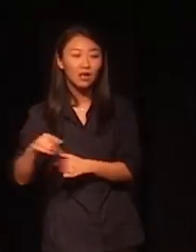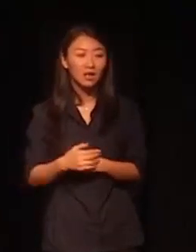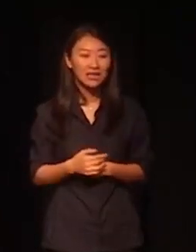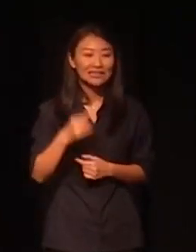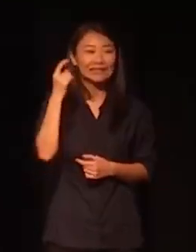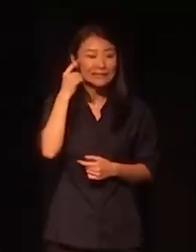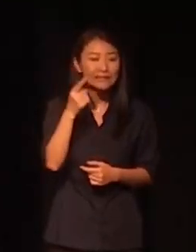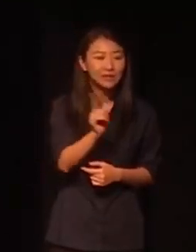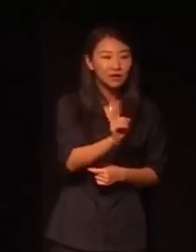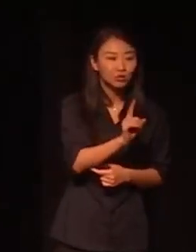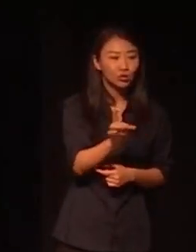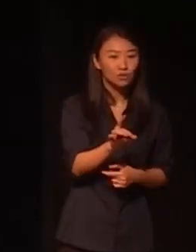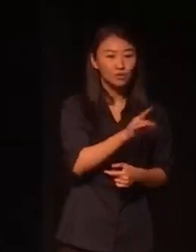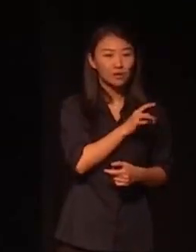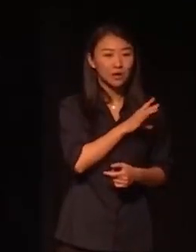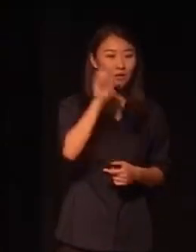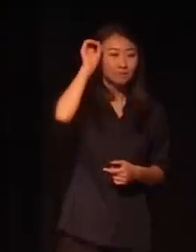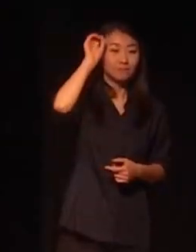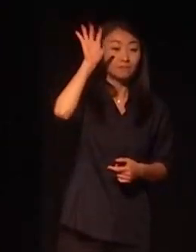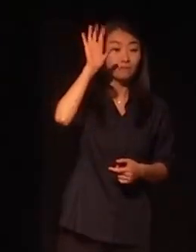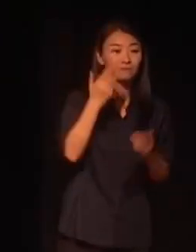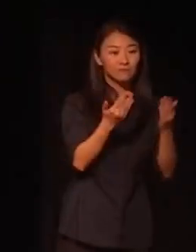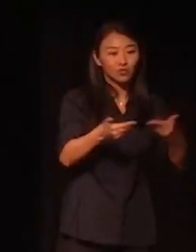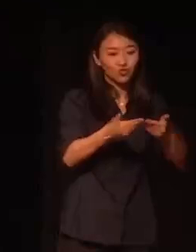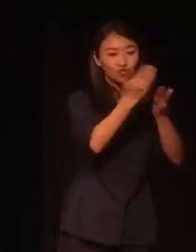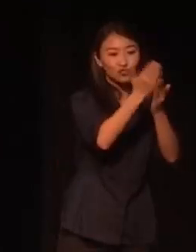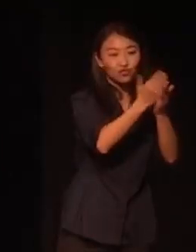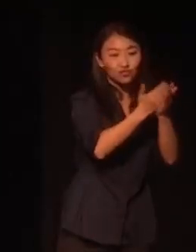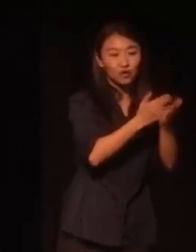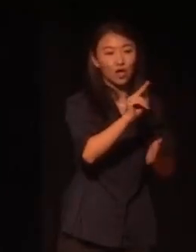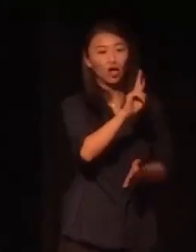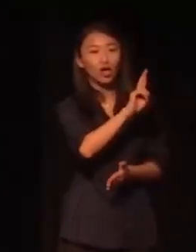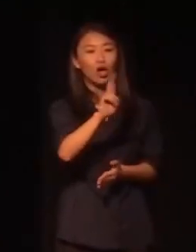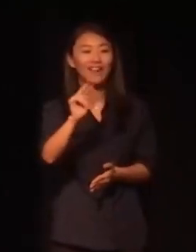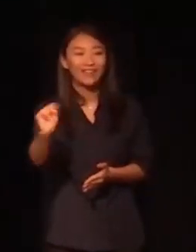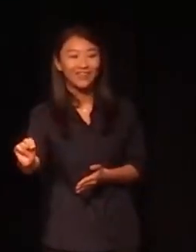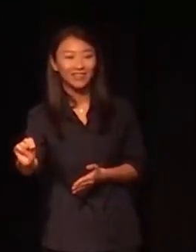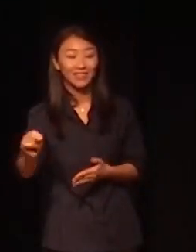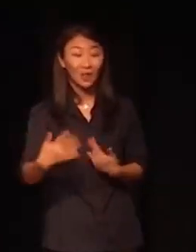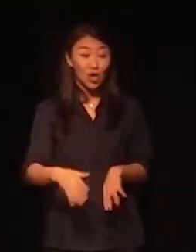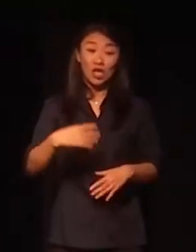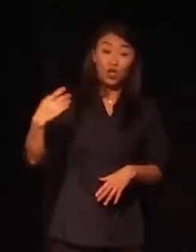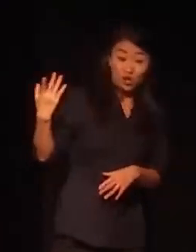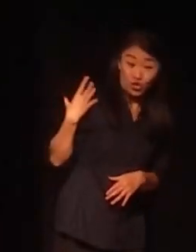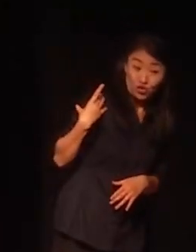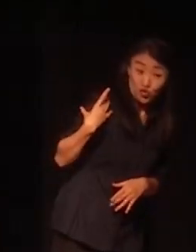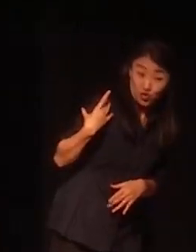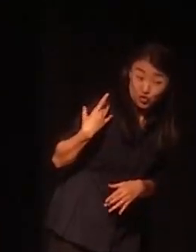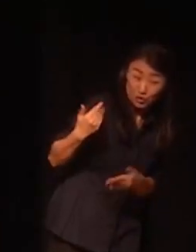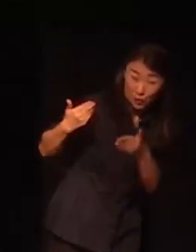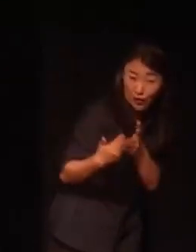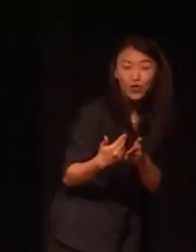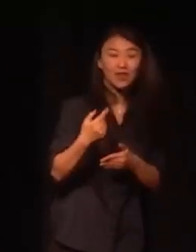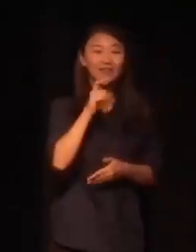We can produce recipes out of this RNN. More recently, we use large